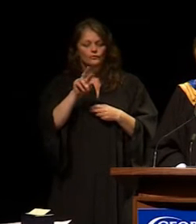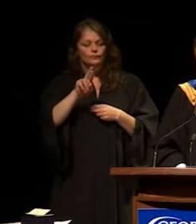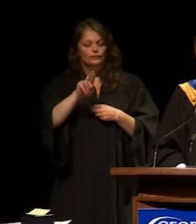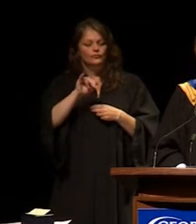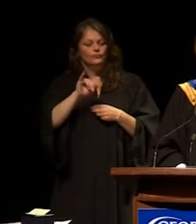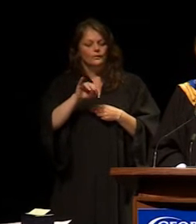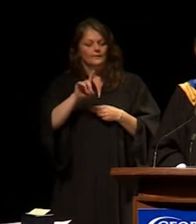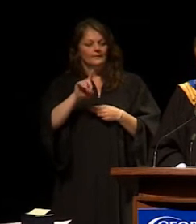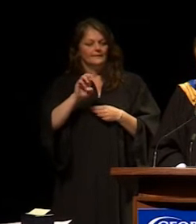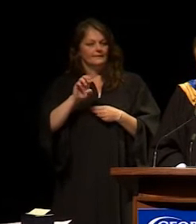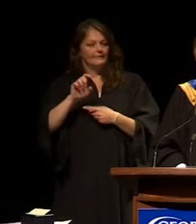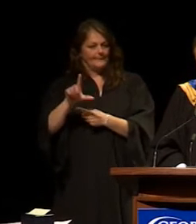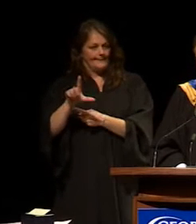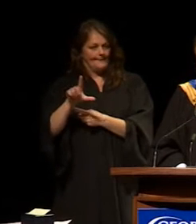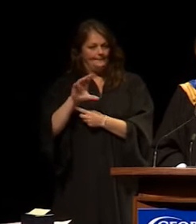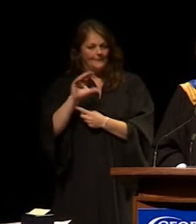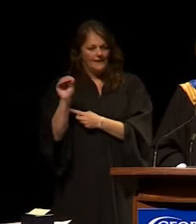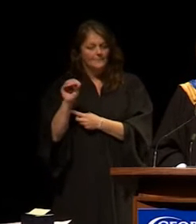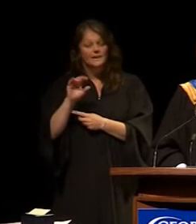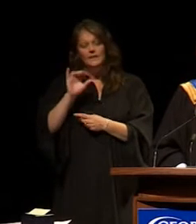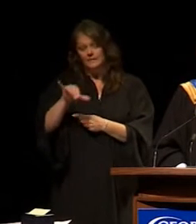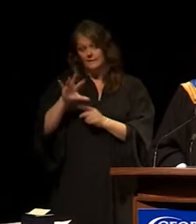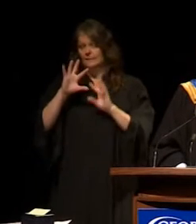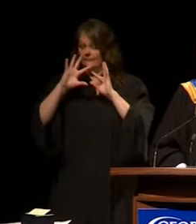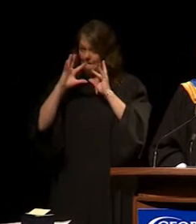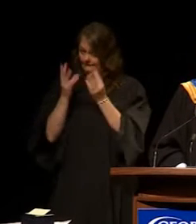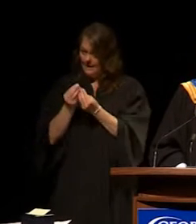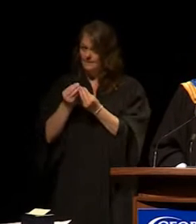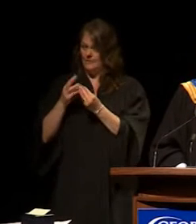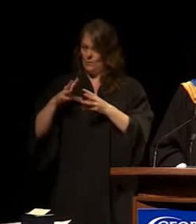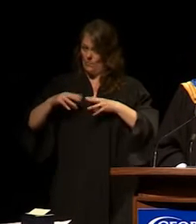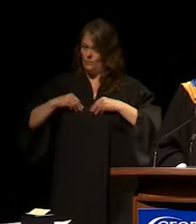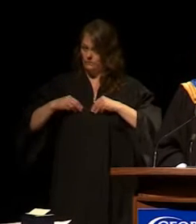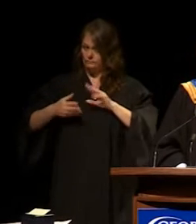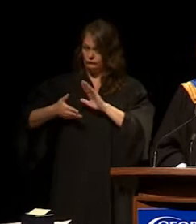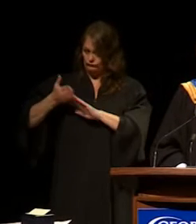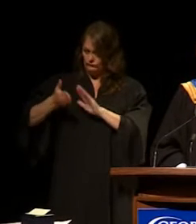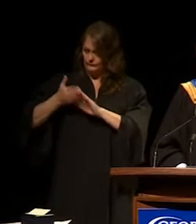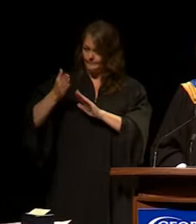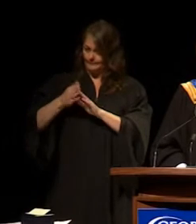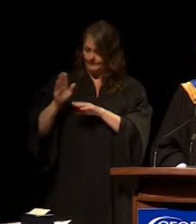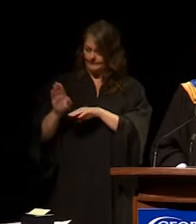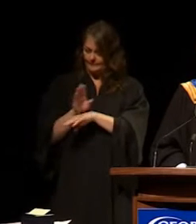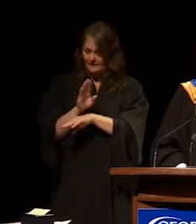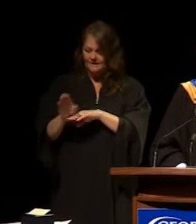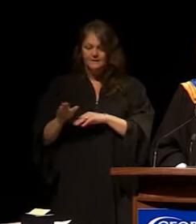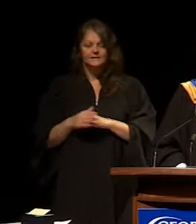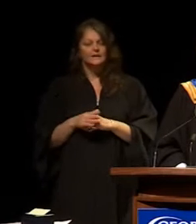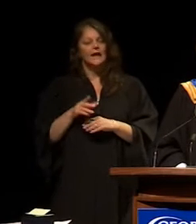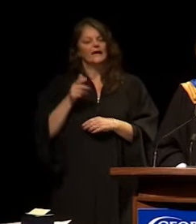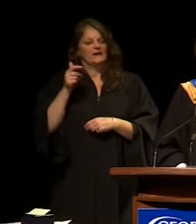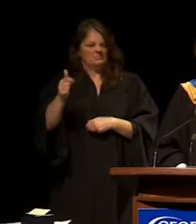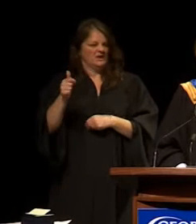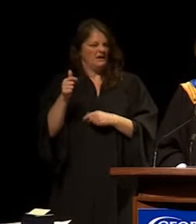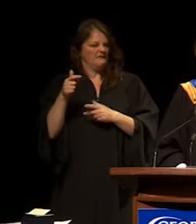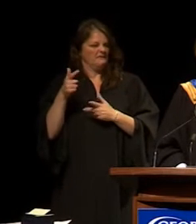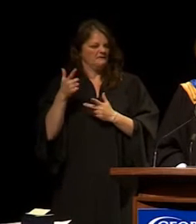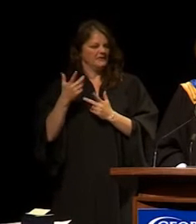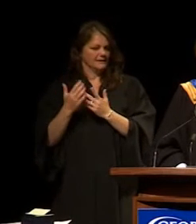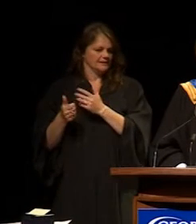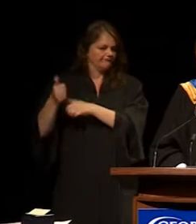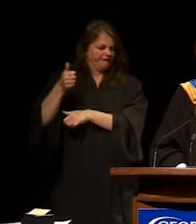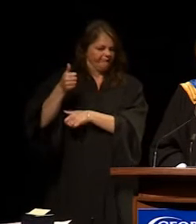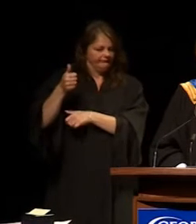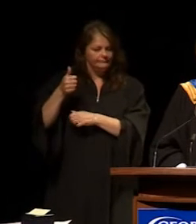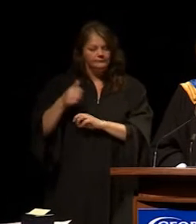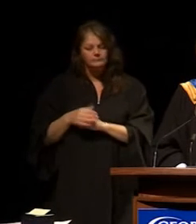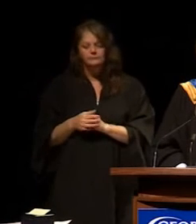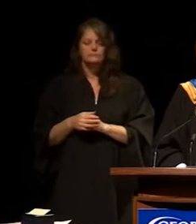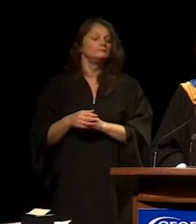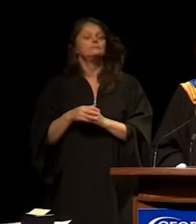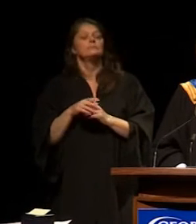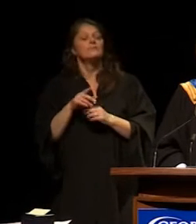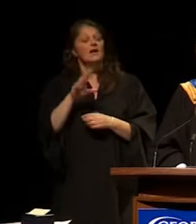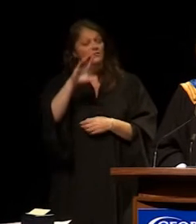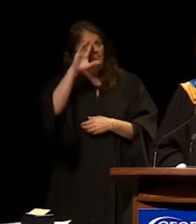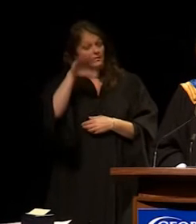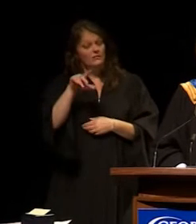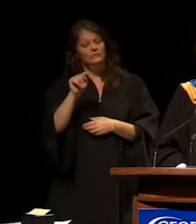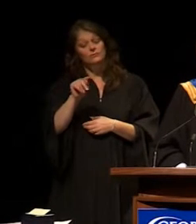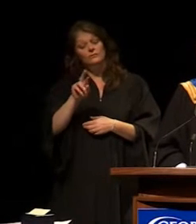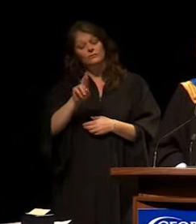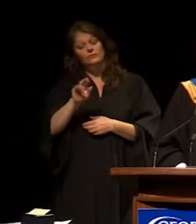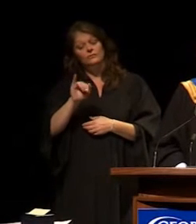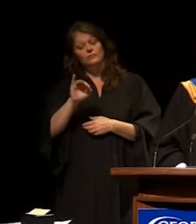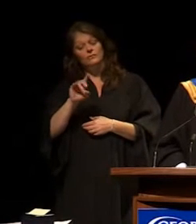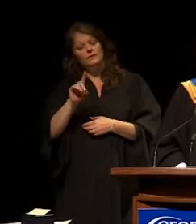real estate development business. Under his leadership, Tridel has won virtually every